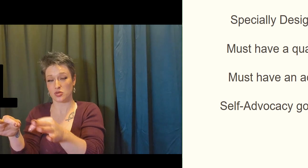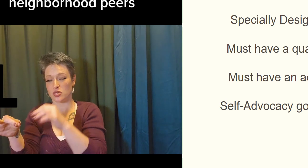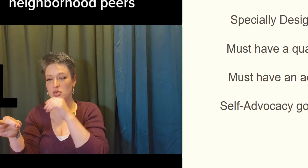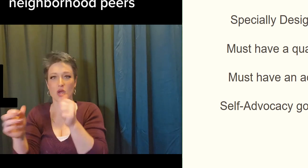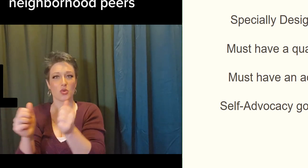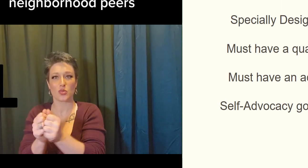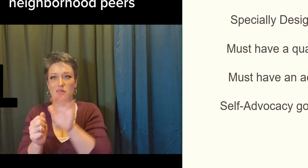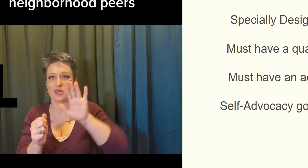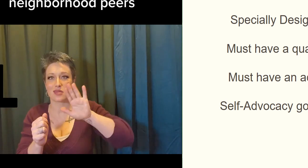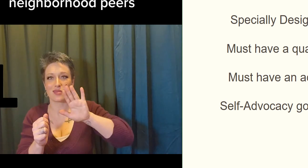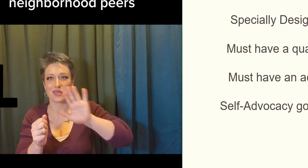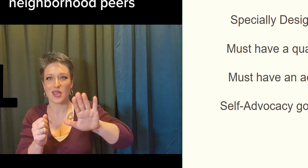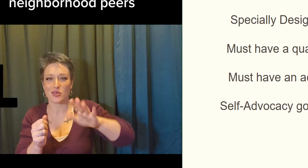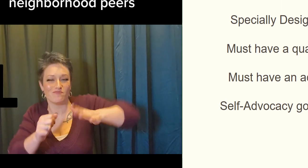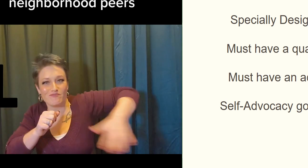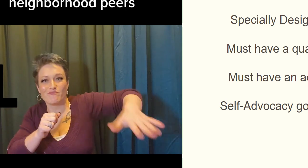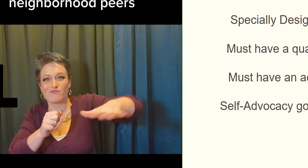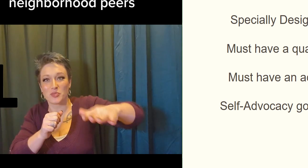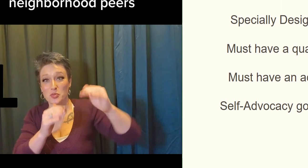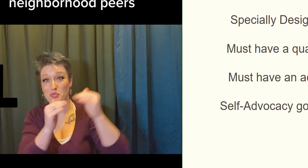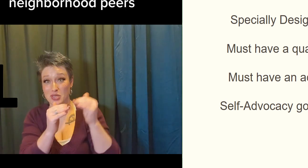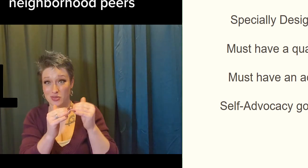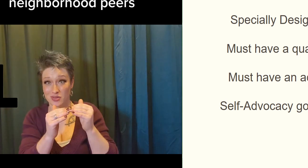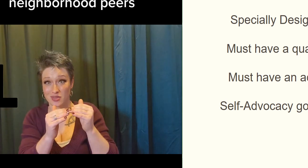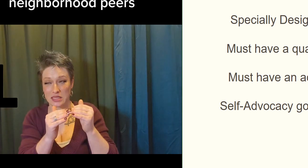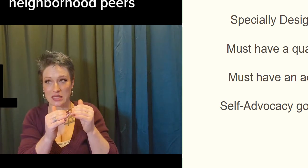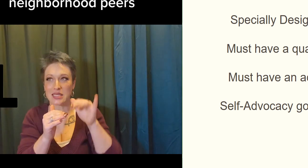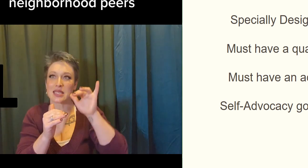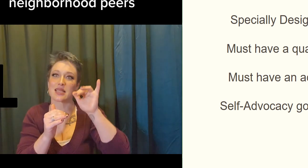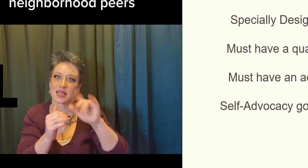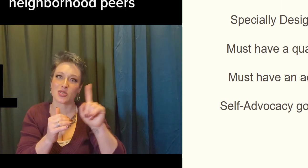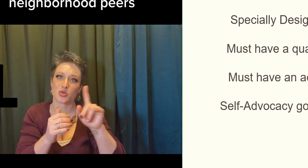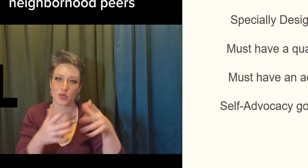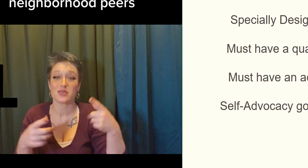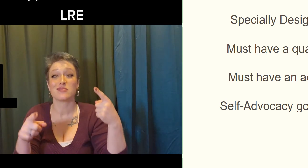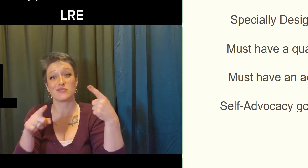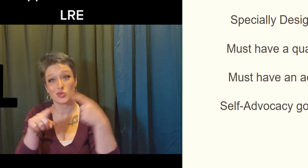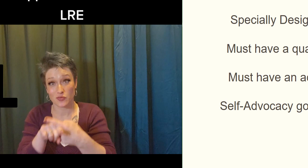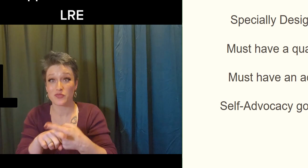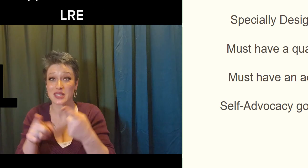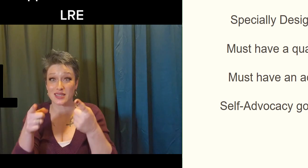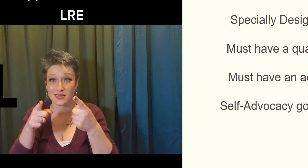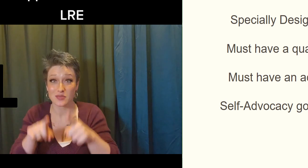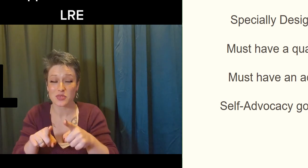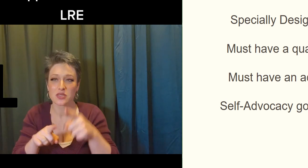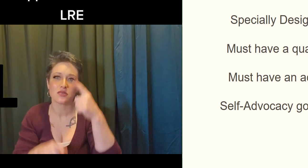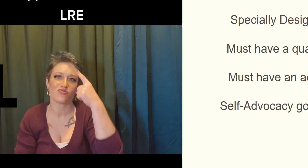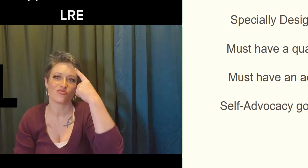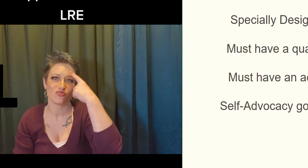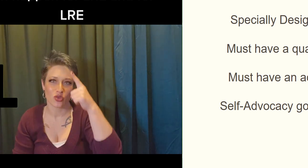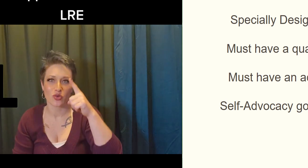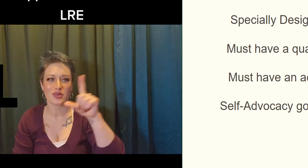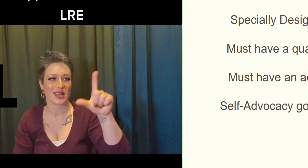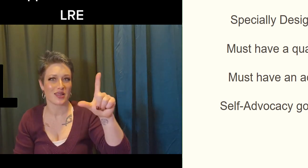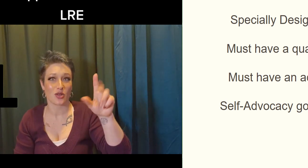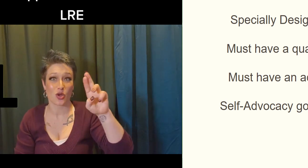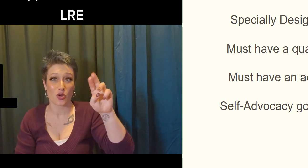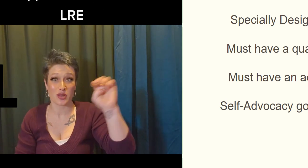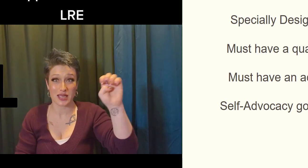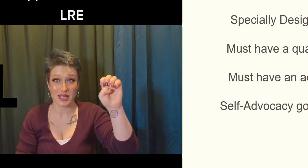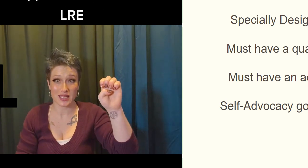a shared language with their neighborhood peers. It wasn't that conflict. And that can